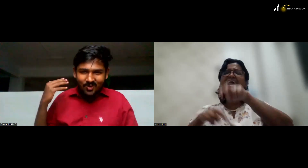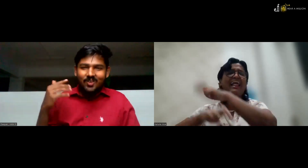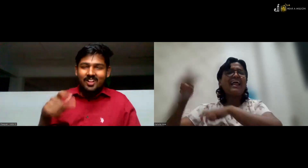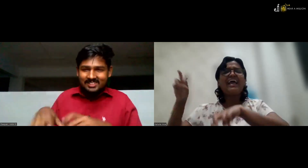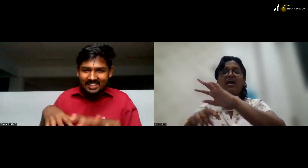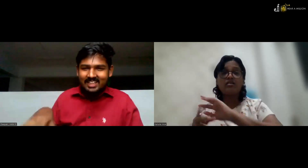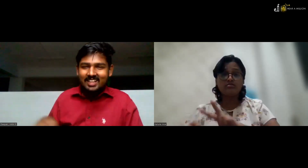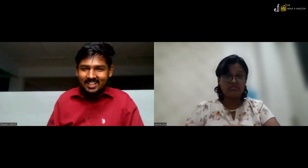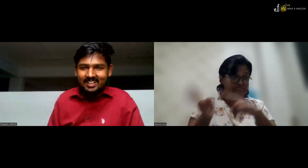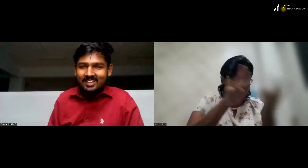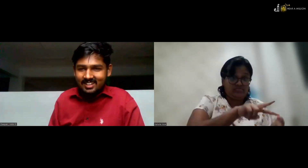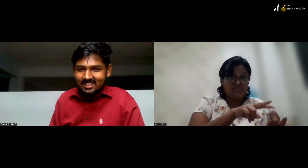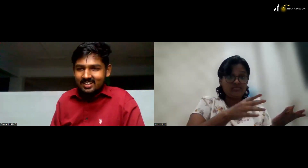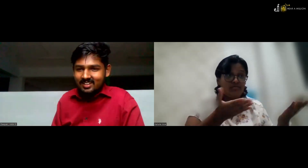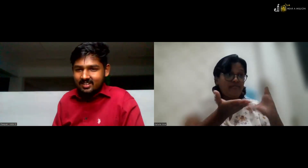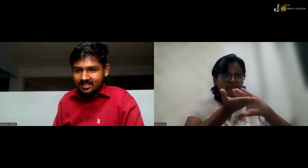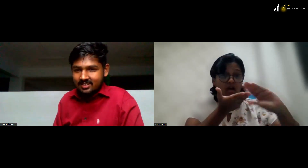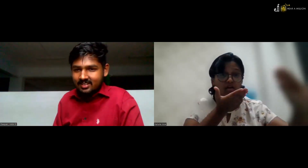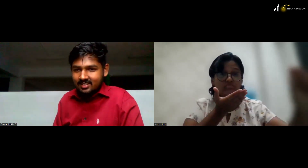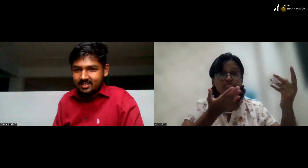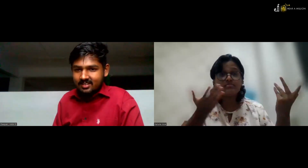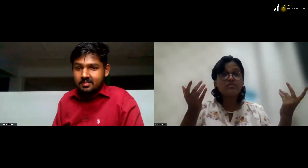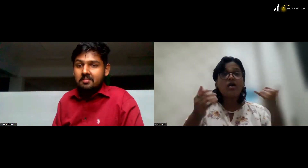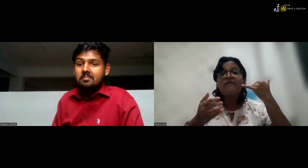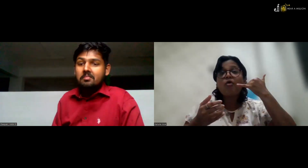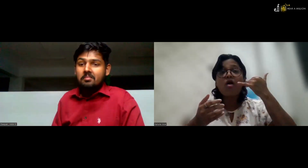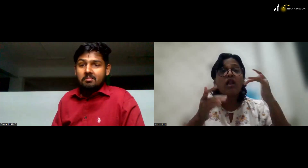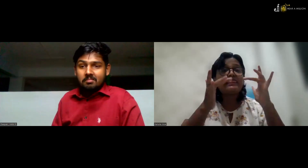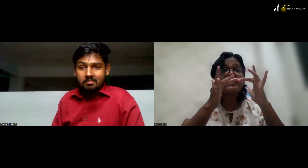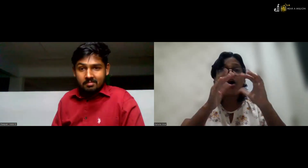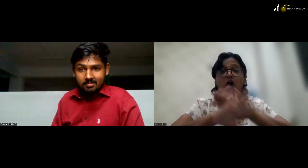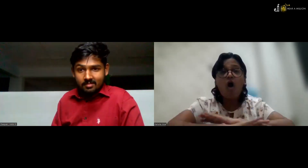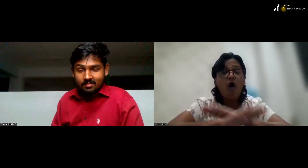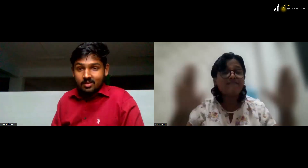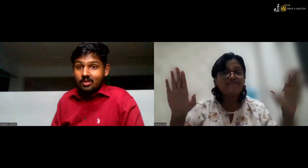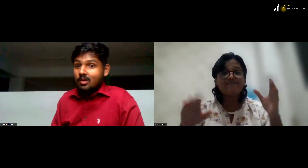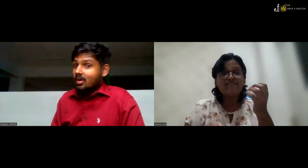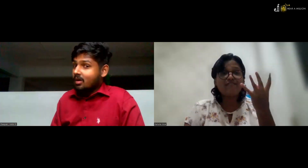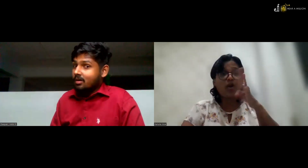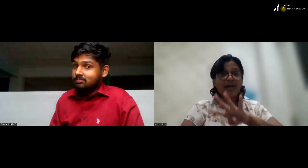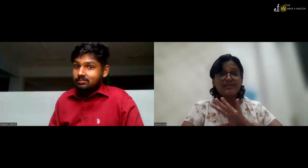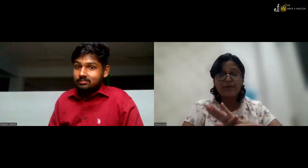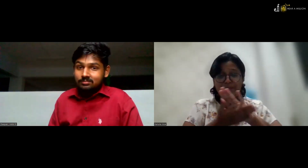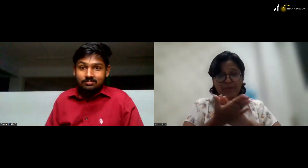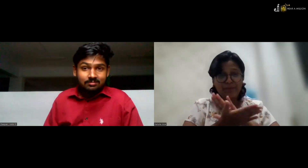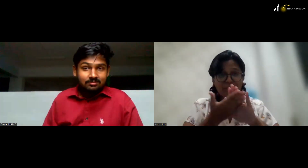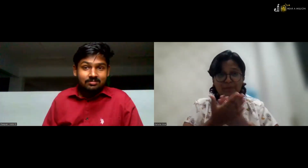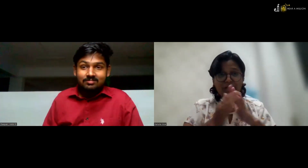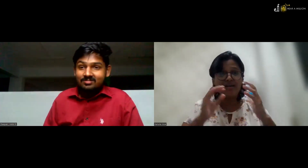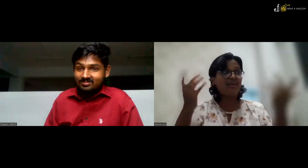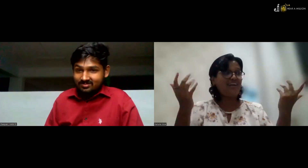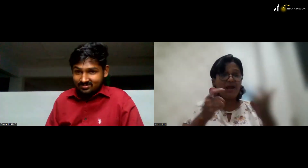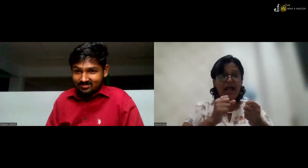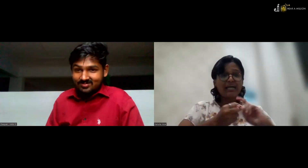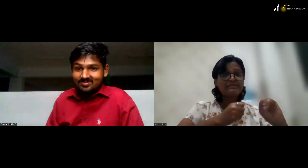like what we had early experiences in the city. So in the meantime, when I can say that in the trek there is no internet with us, no phones